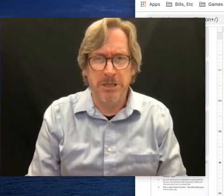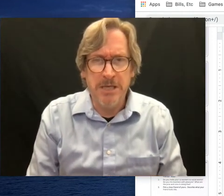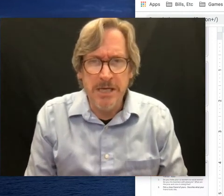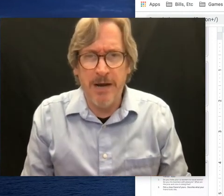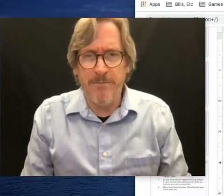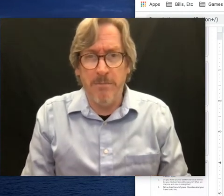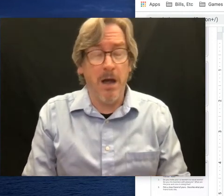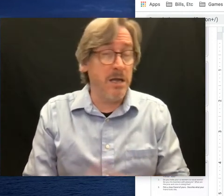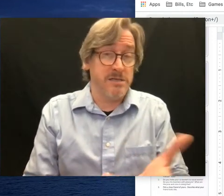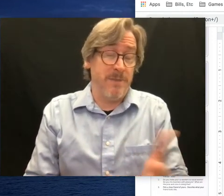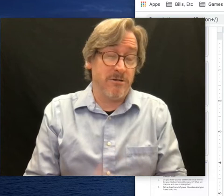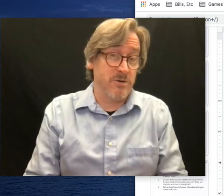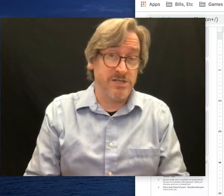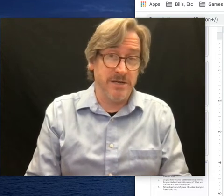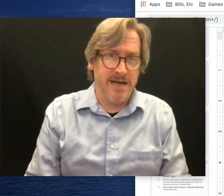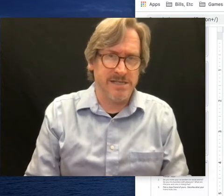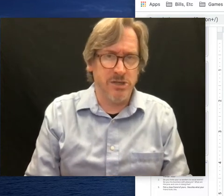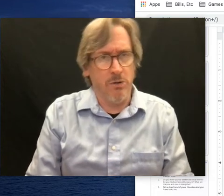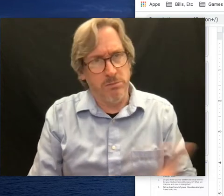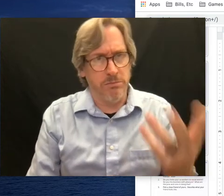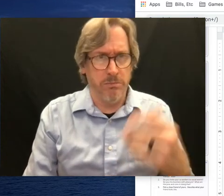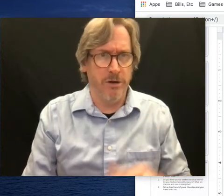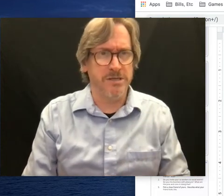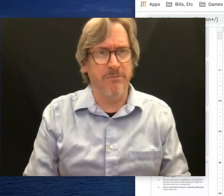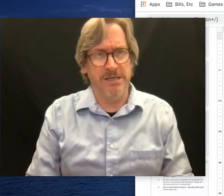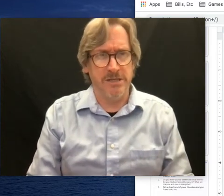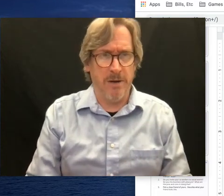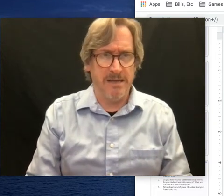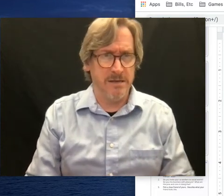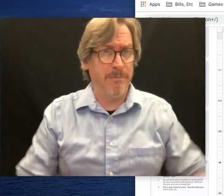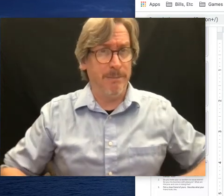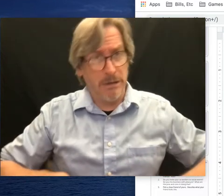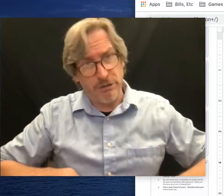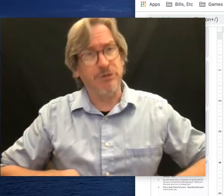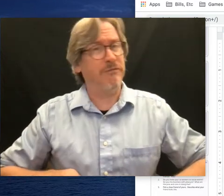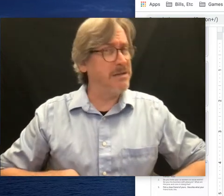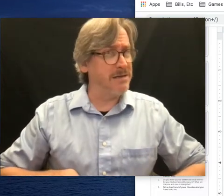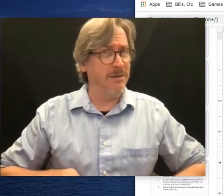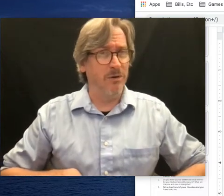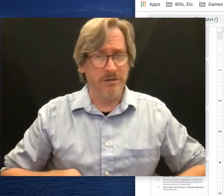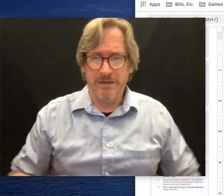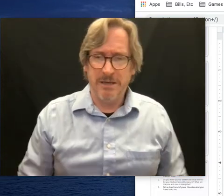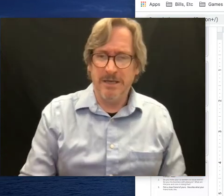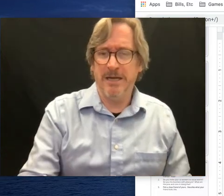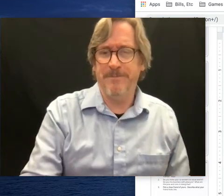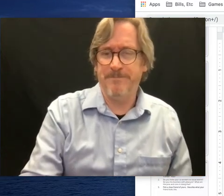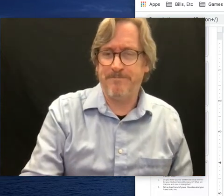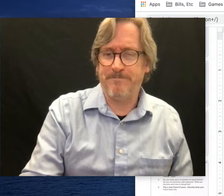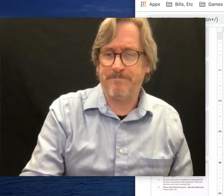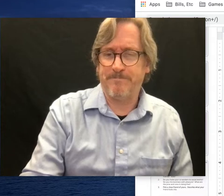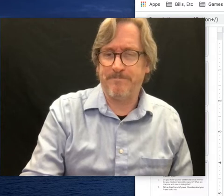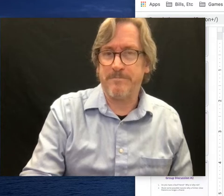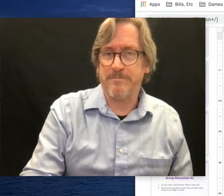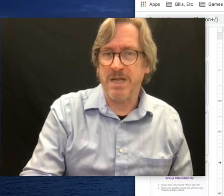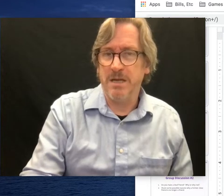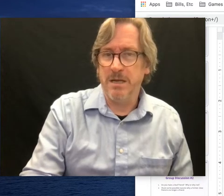question. It's a better question to ask. So, what are some reasons why some people aren't your friends anymore? Um,